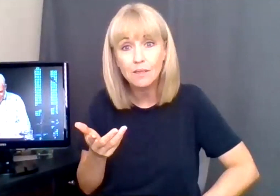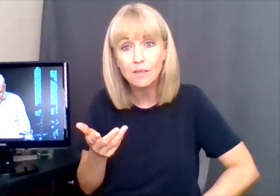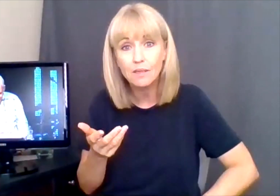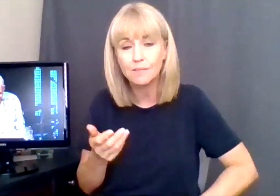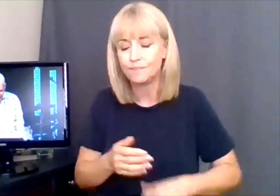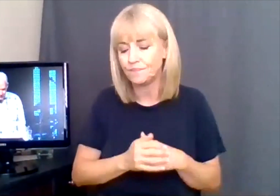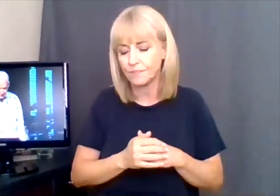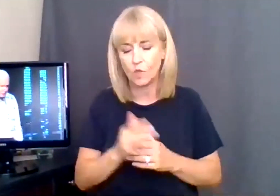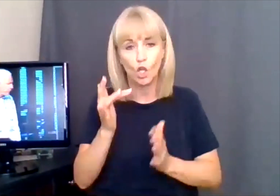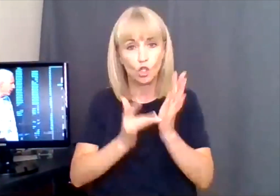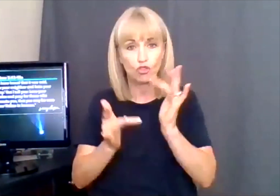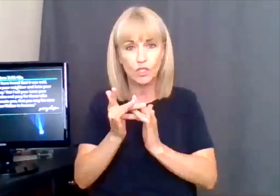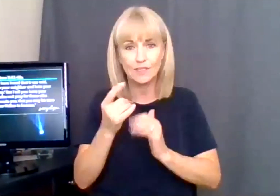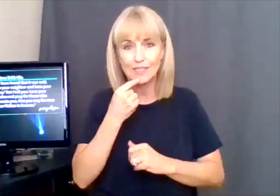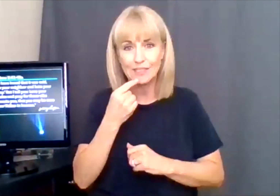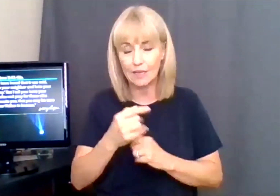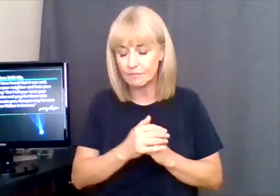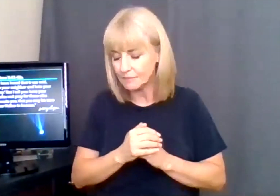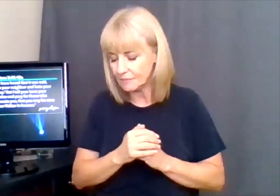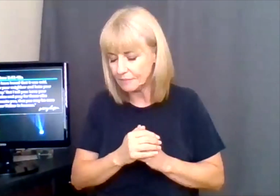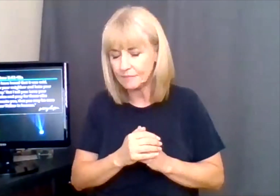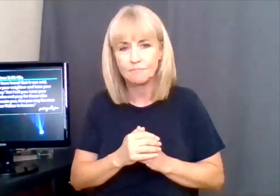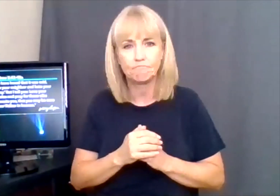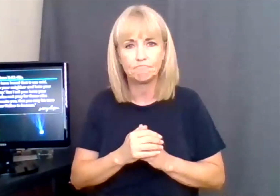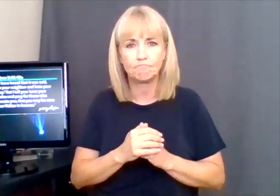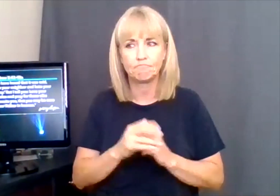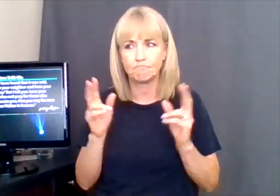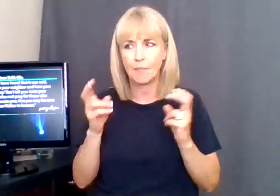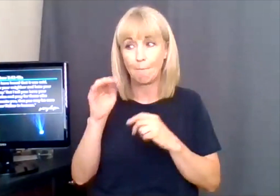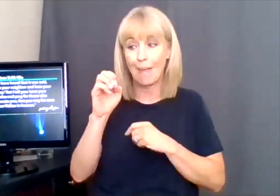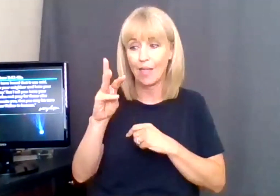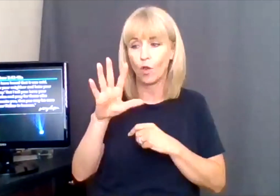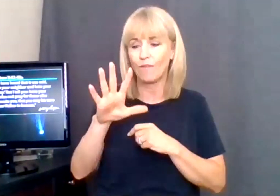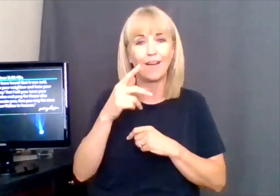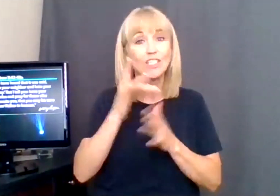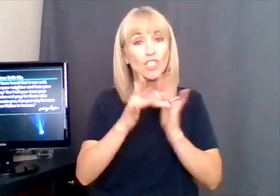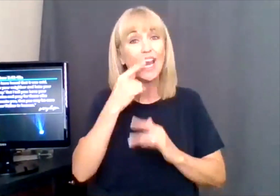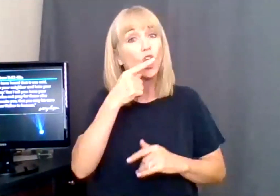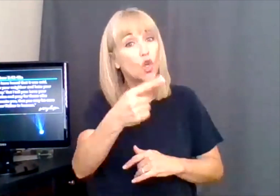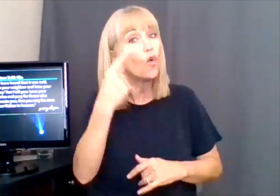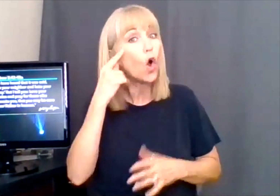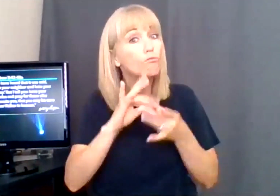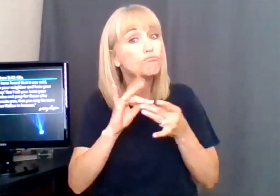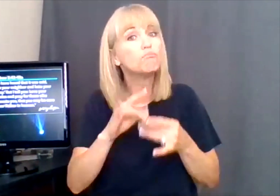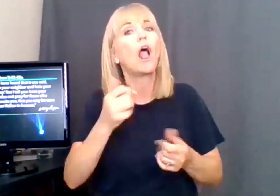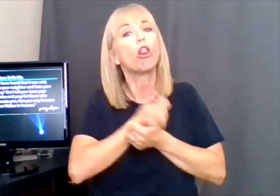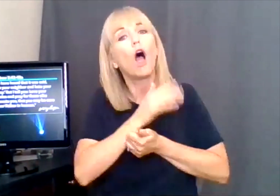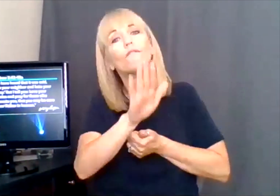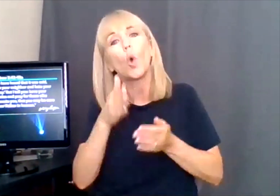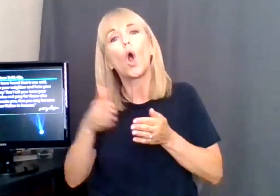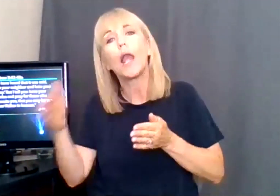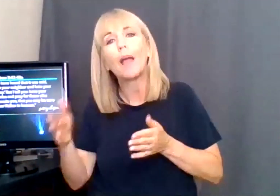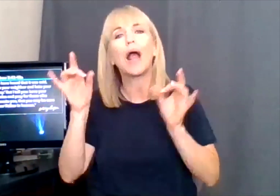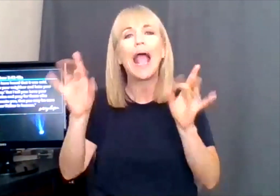this in Matthew chapter 5, verse 43. He said, "You have heard it said, love your neighbor and hate your enemy. But I tell you, love